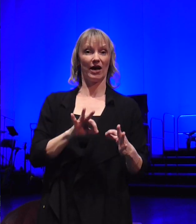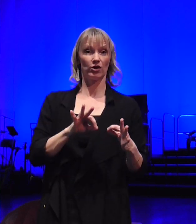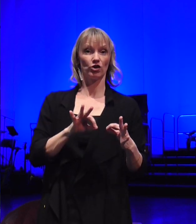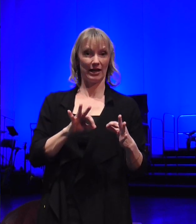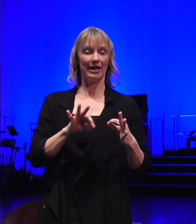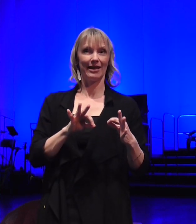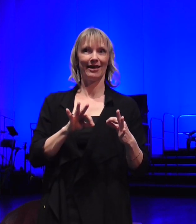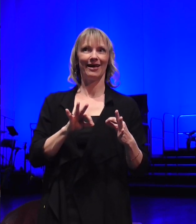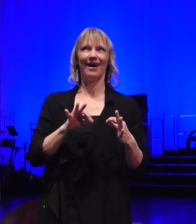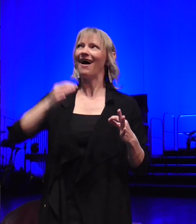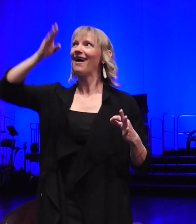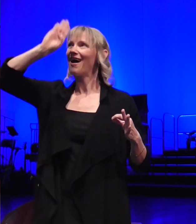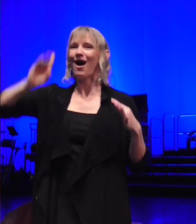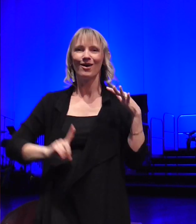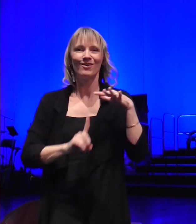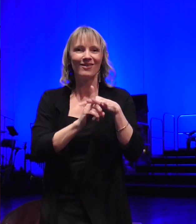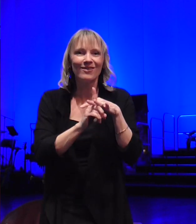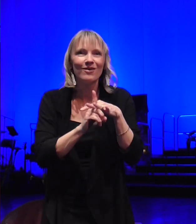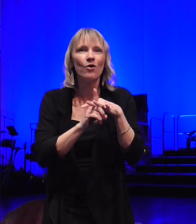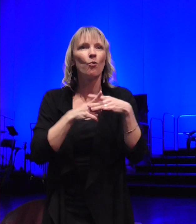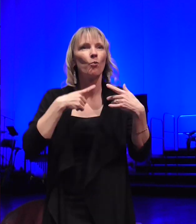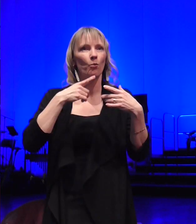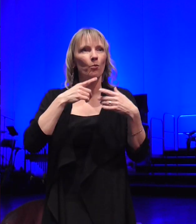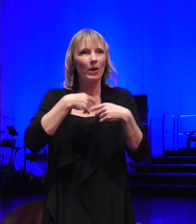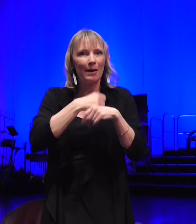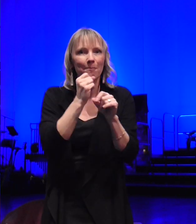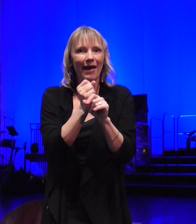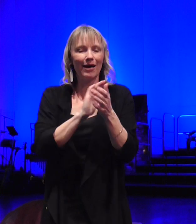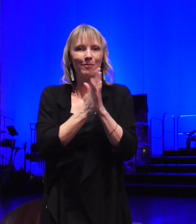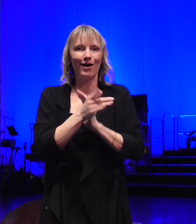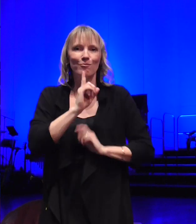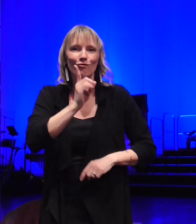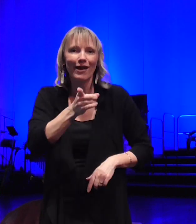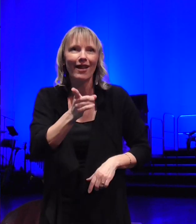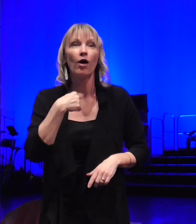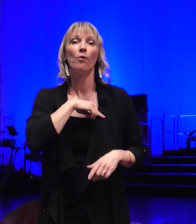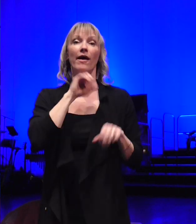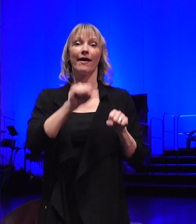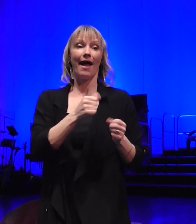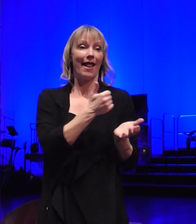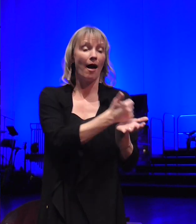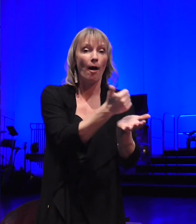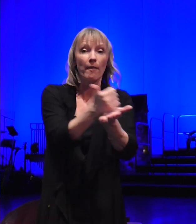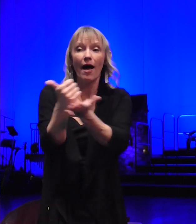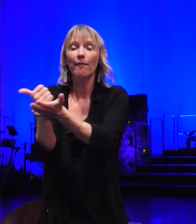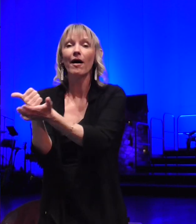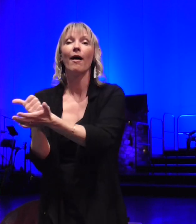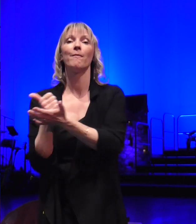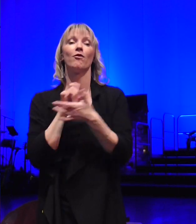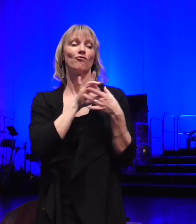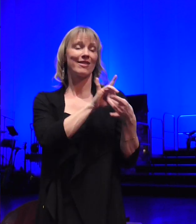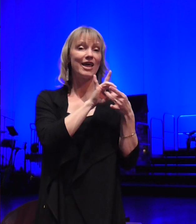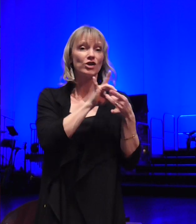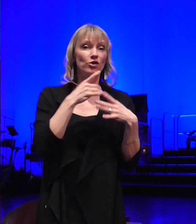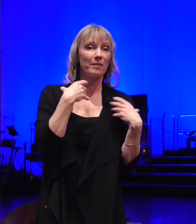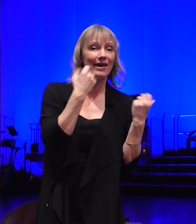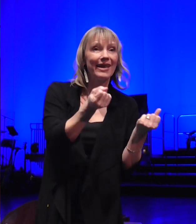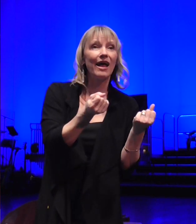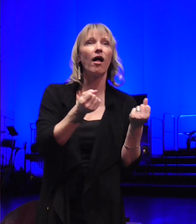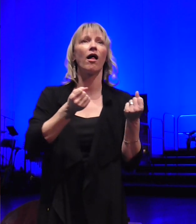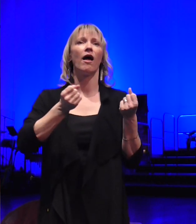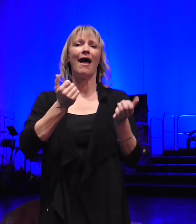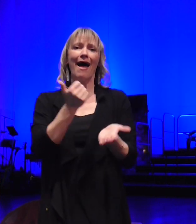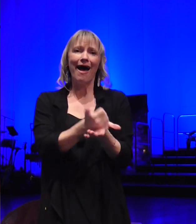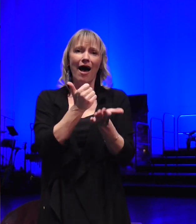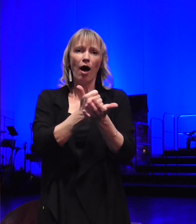it forth. We make it real, and we can help heal our relationships and restore Mother